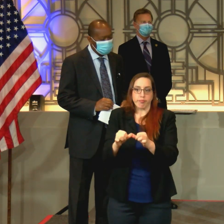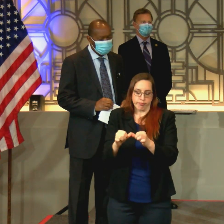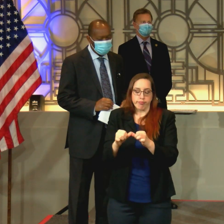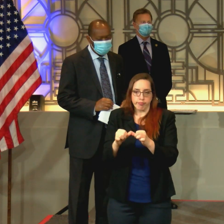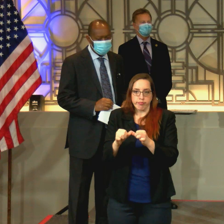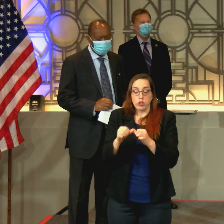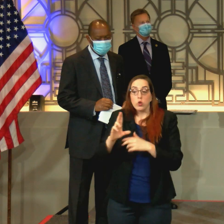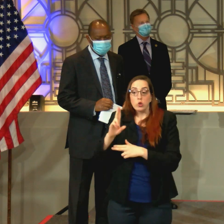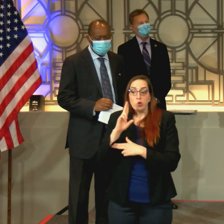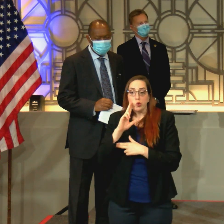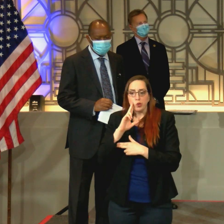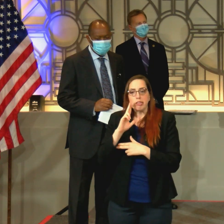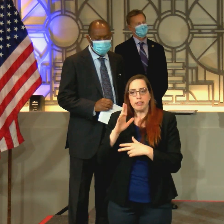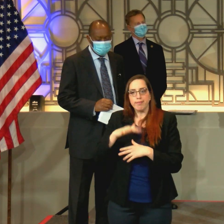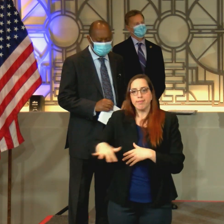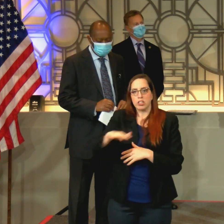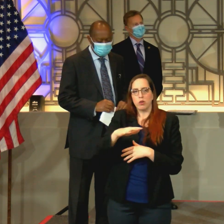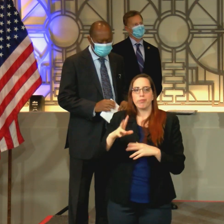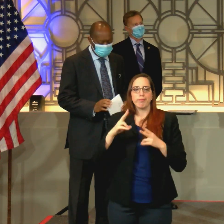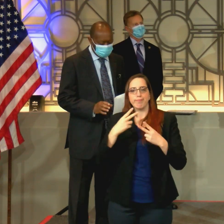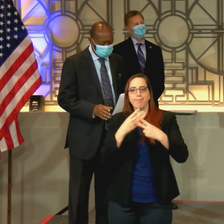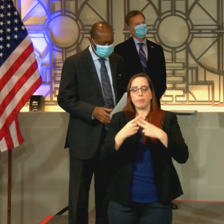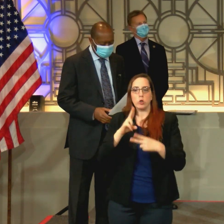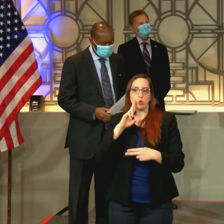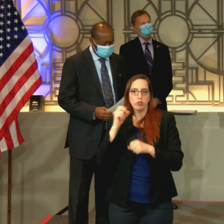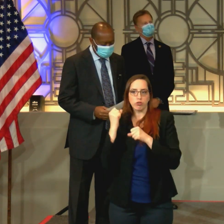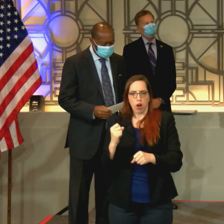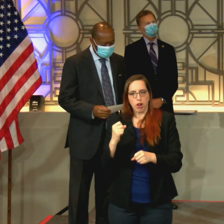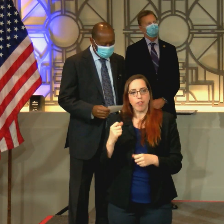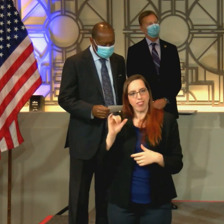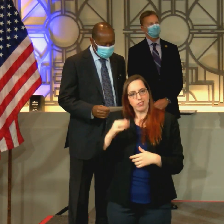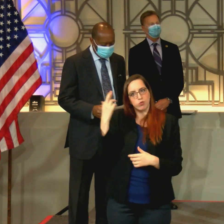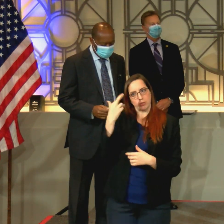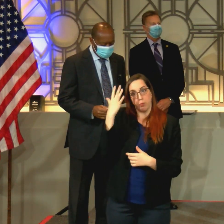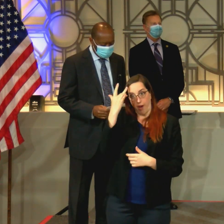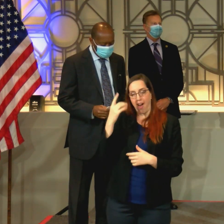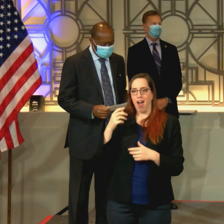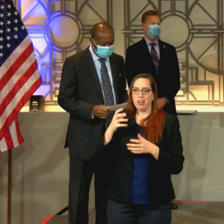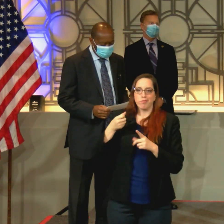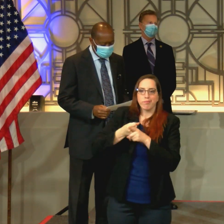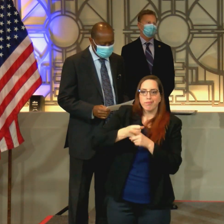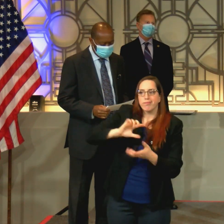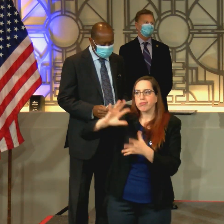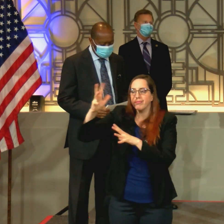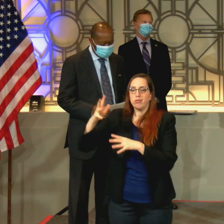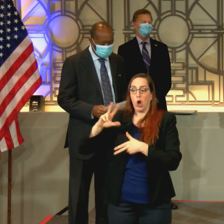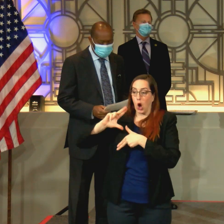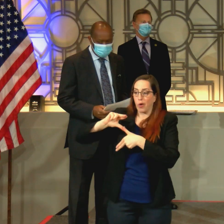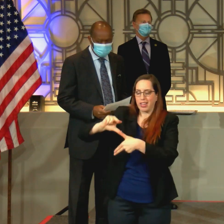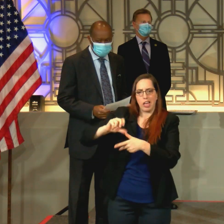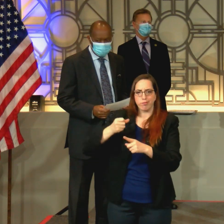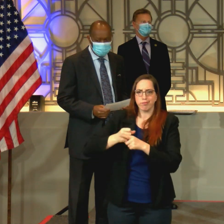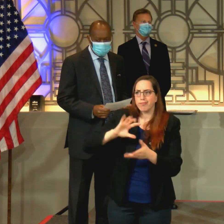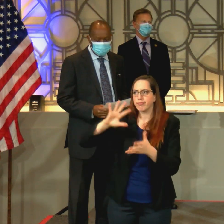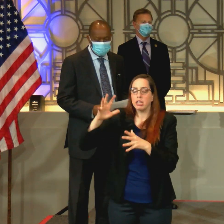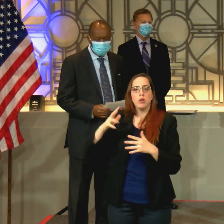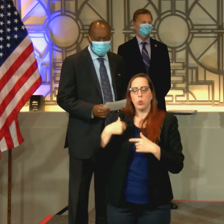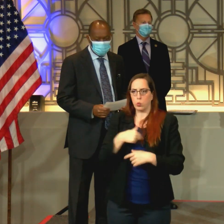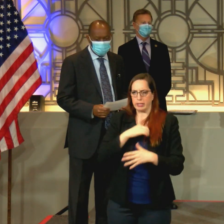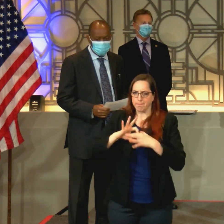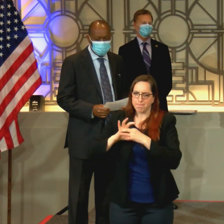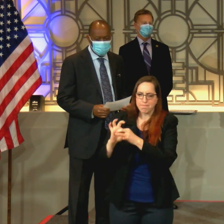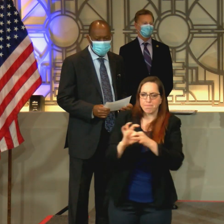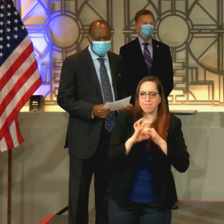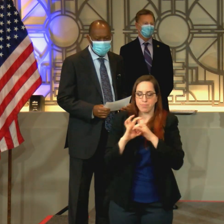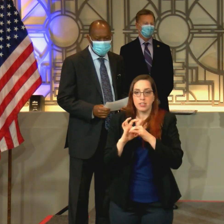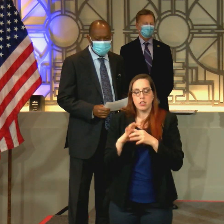And Houston is known to be Houston strong for a reason. When crisis hits us, when storms come our way, we band together. And so it